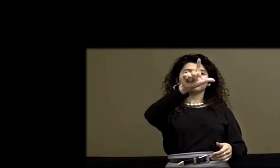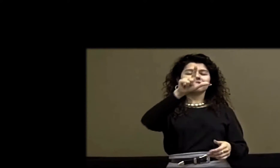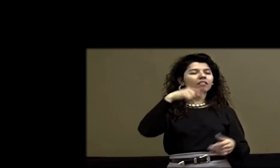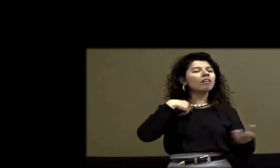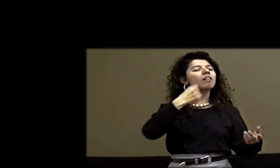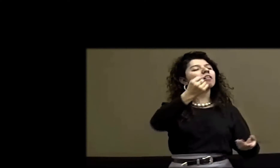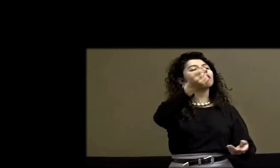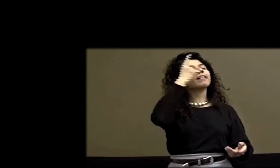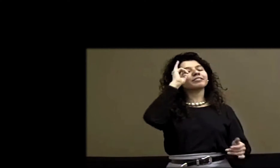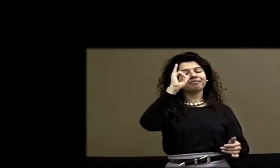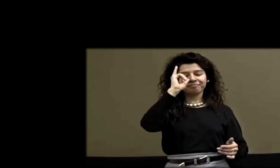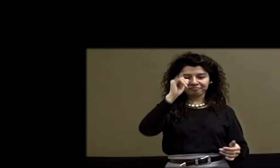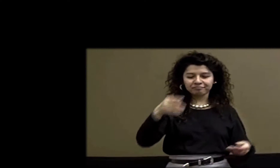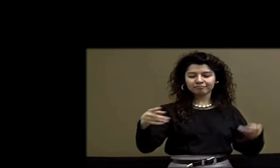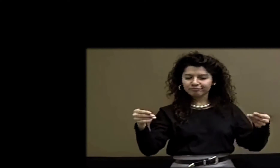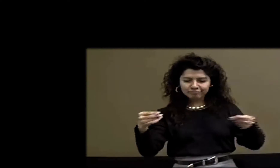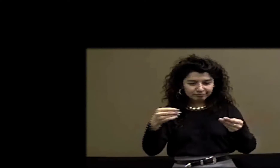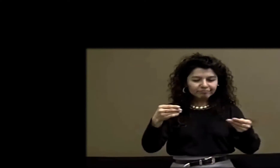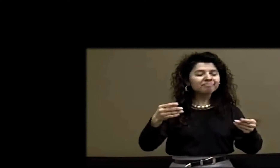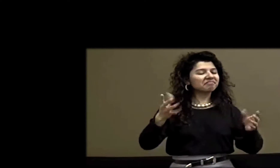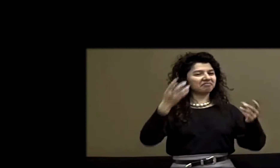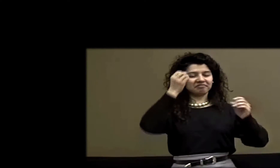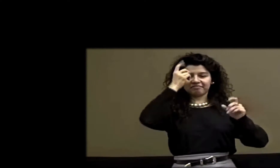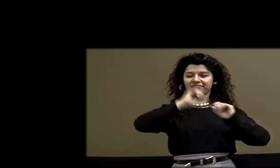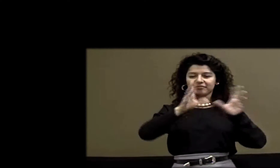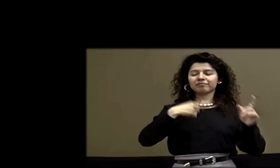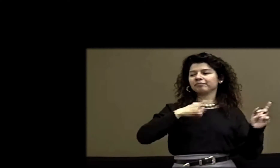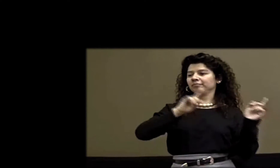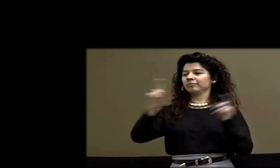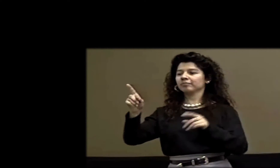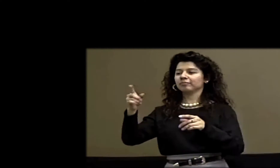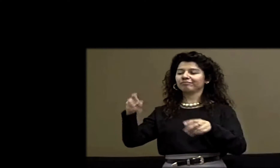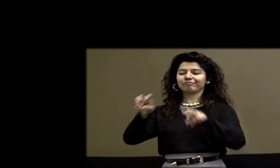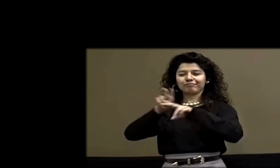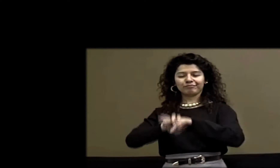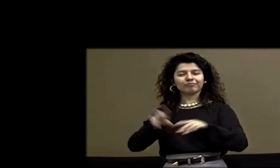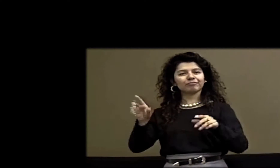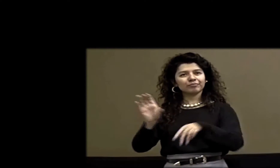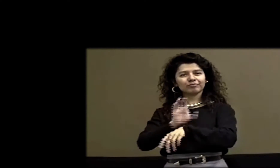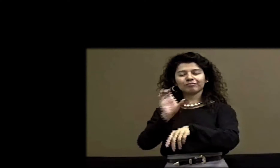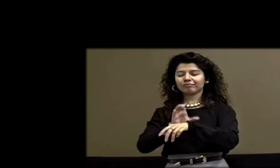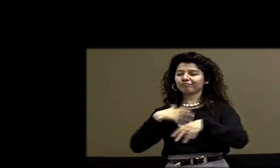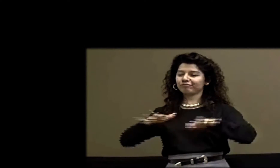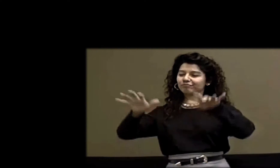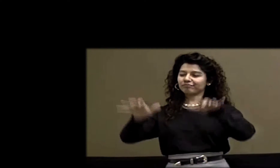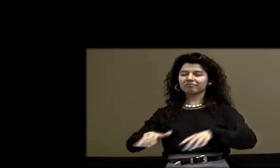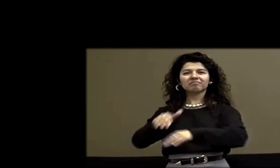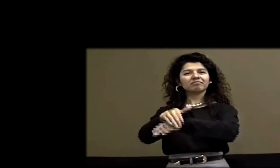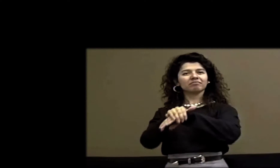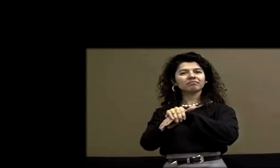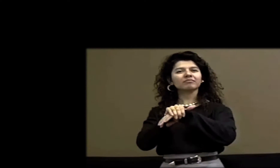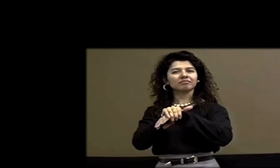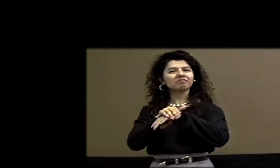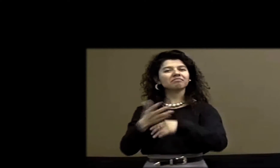and I get together in a group and discuss the assignment in ASL until we understood the assignment, then go back to the computer and put it back into English.